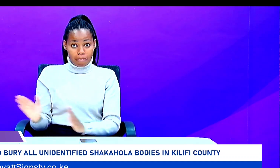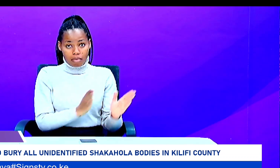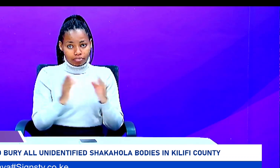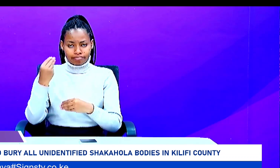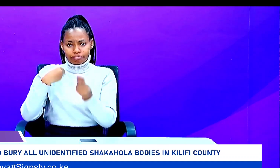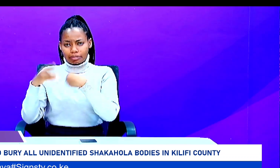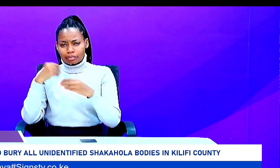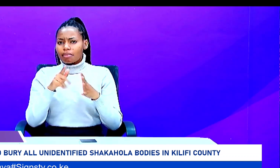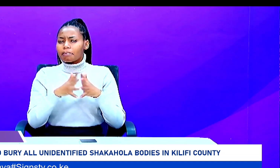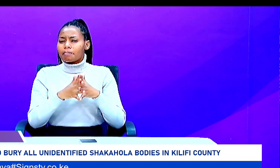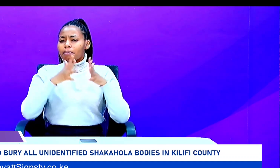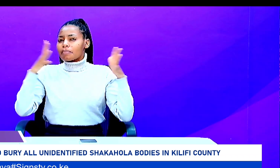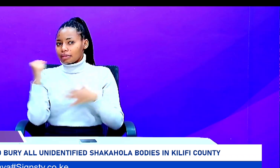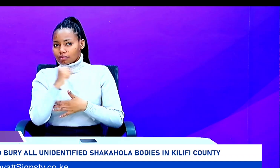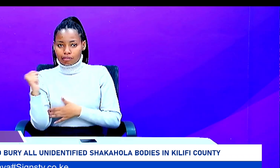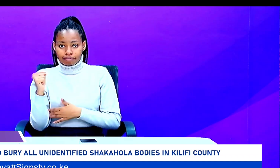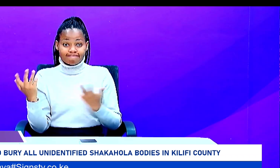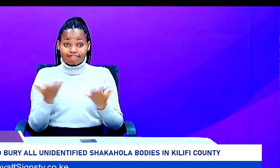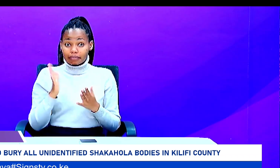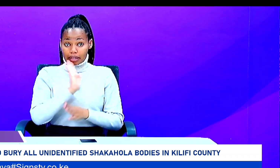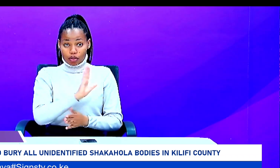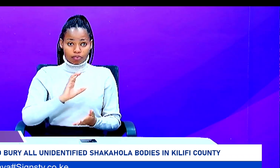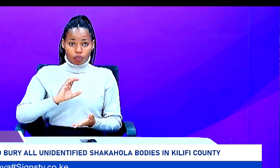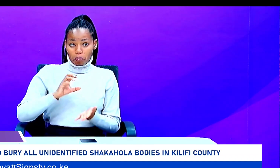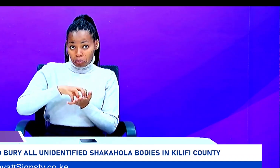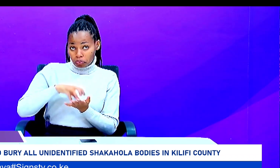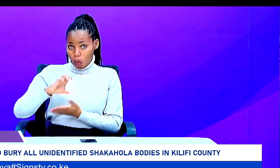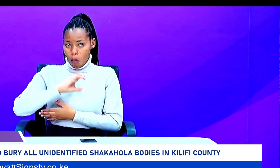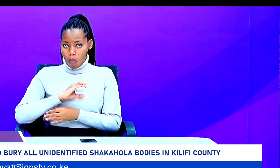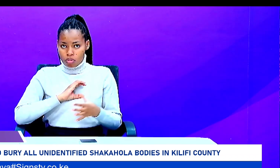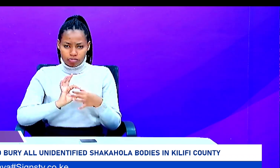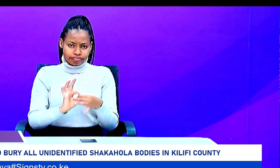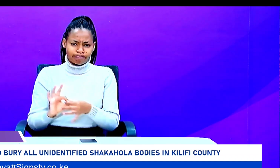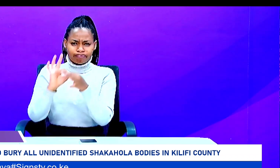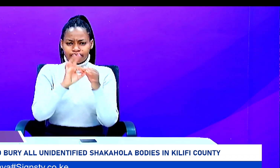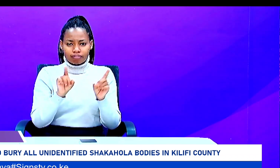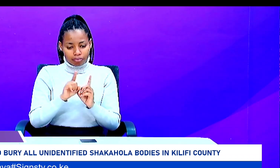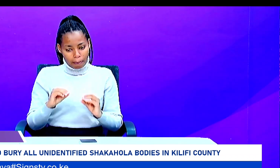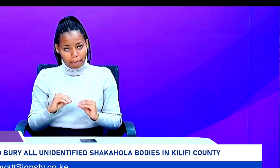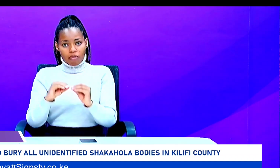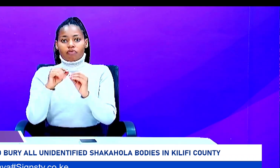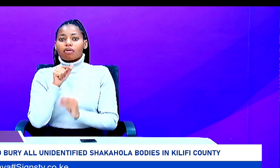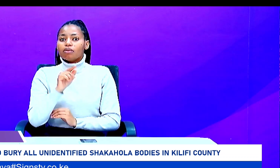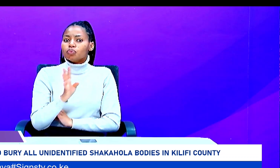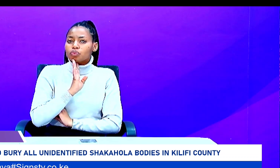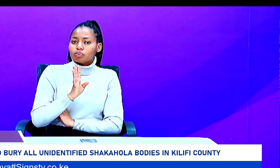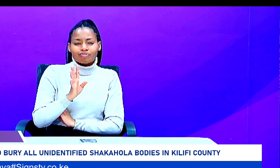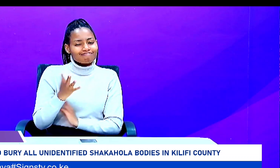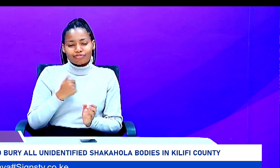in the state-owned corporation. The move has sparked anxiety among employees who fear the change will